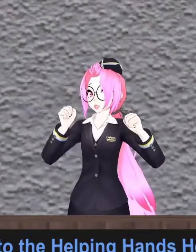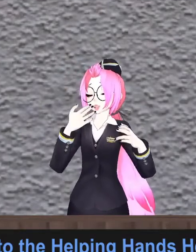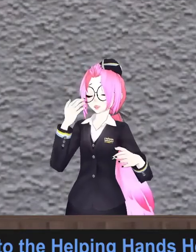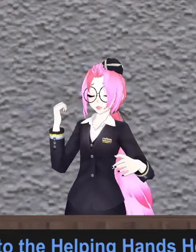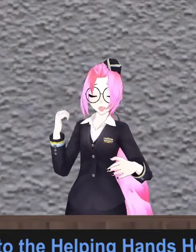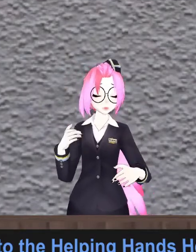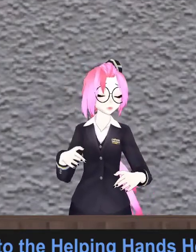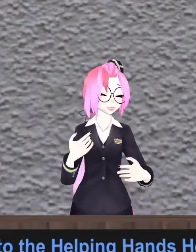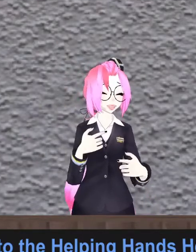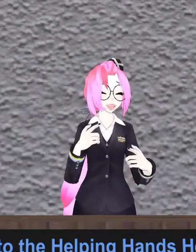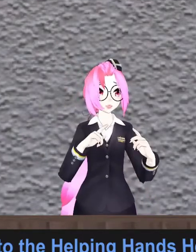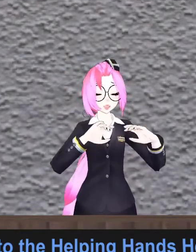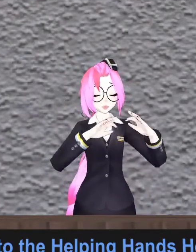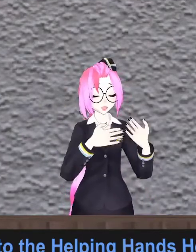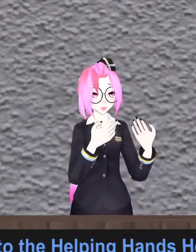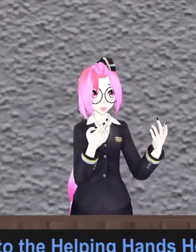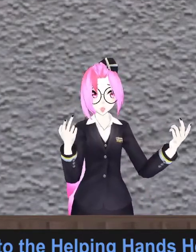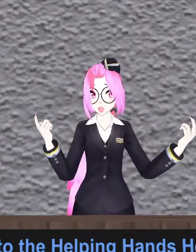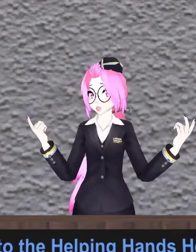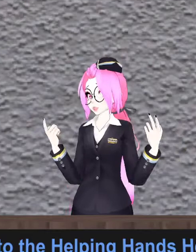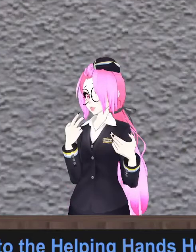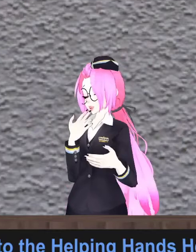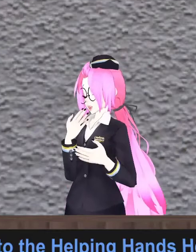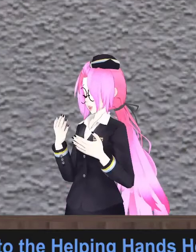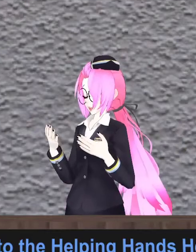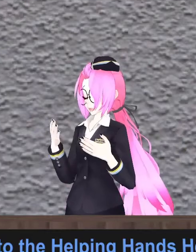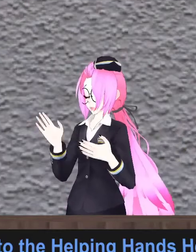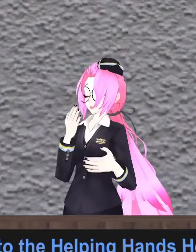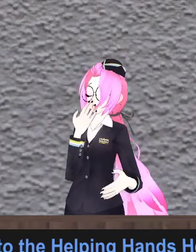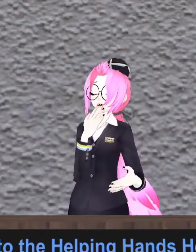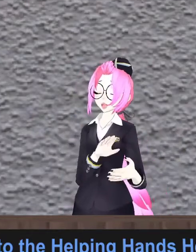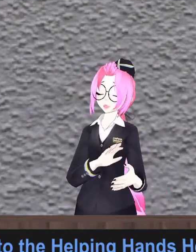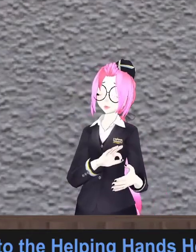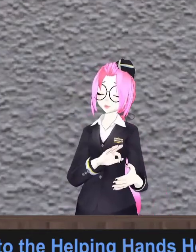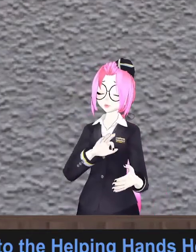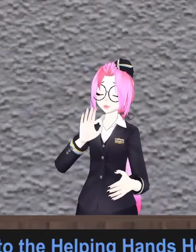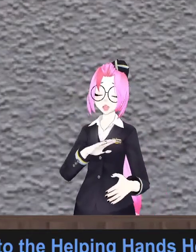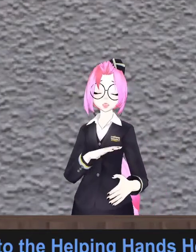back. Okay, how is everyone? Good? Bad?